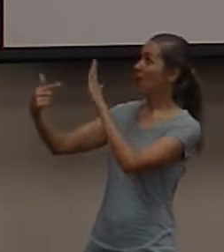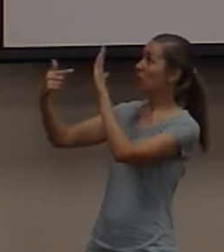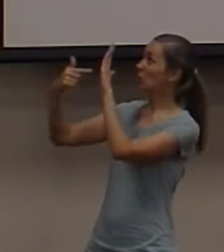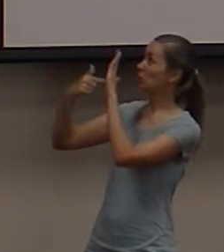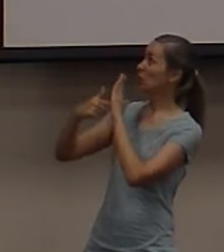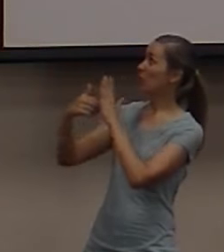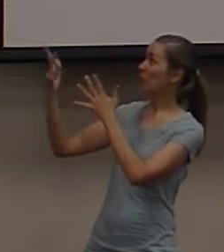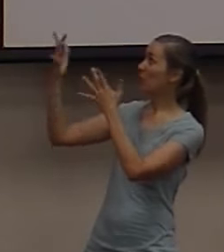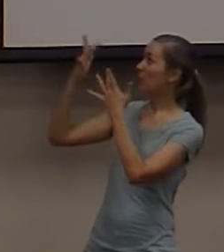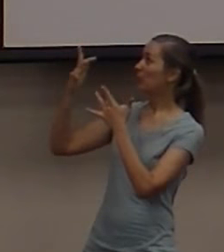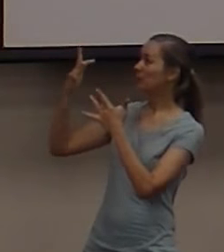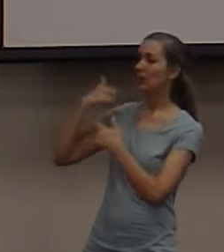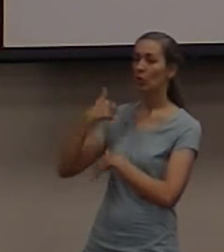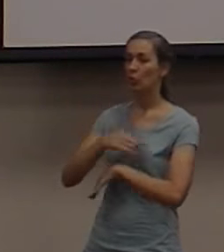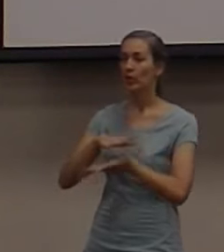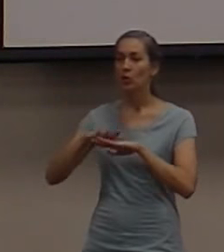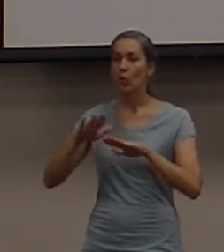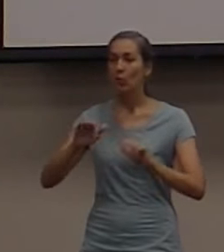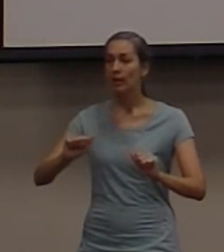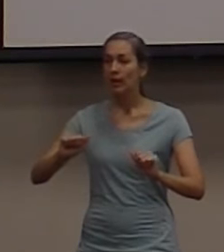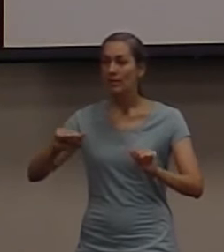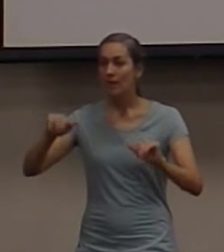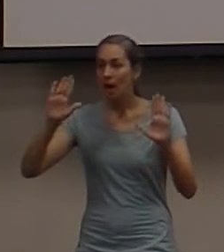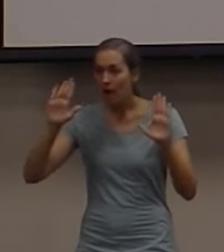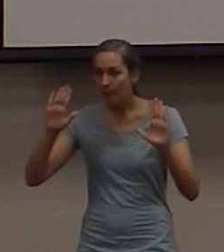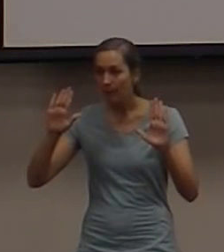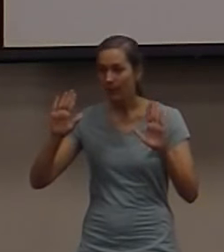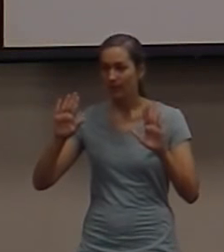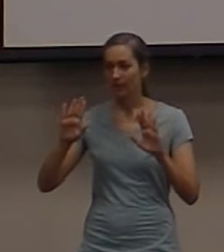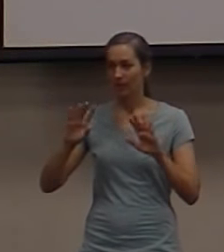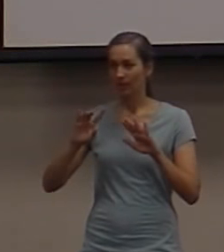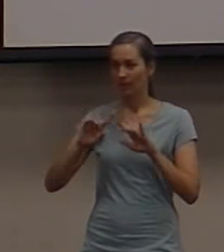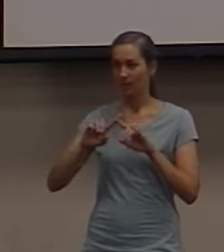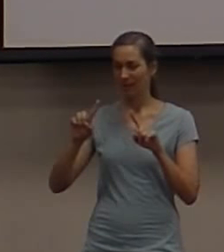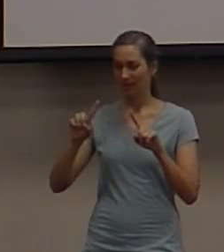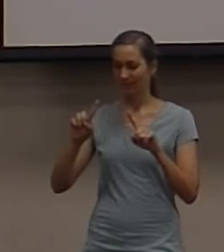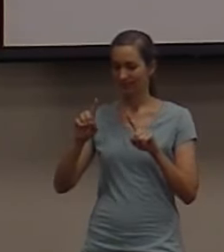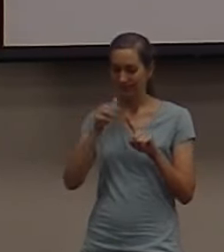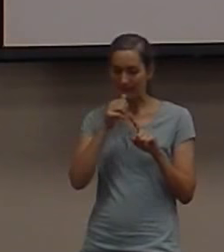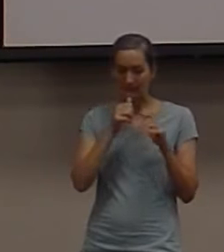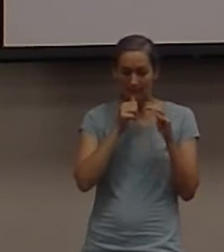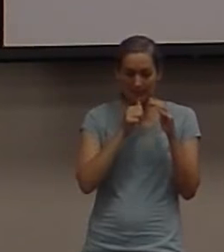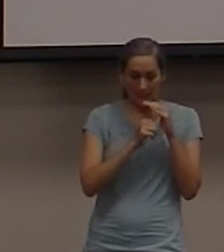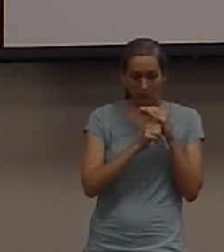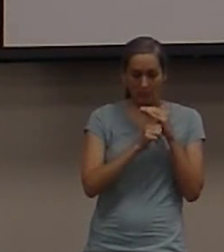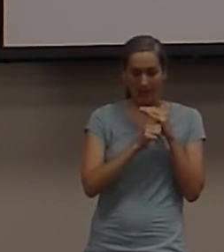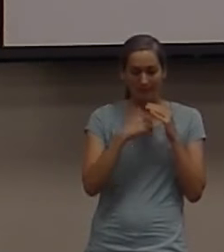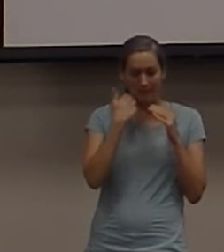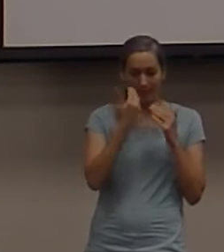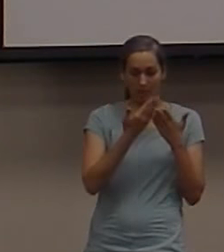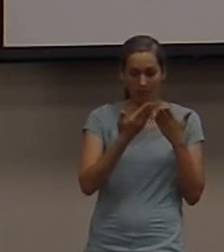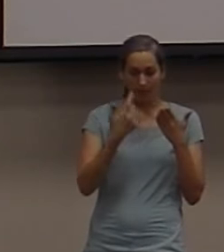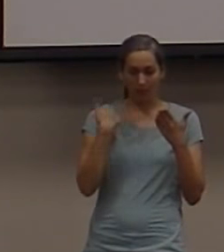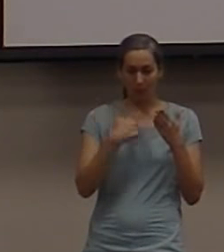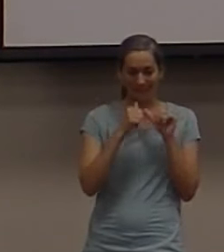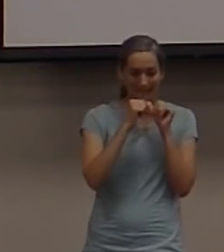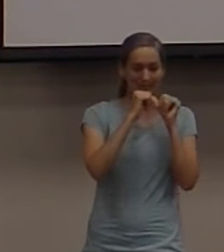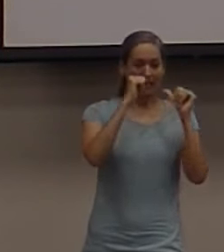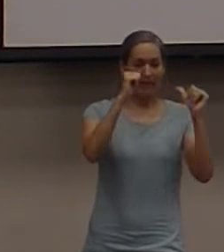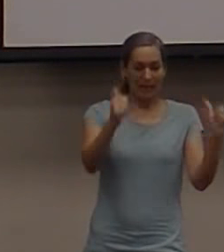up. Instead, we have renounced the secret and shameful things. not acting deceitfully or distorting the Word of